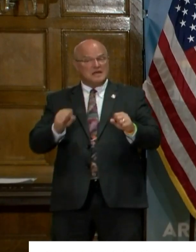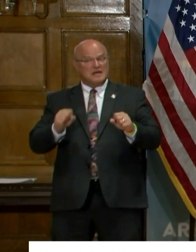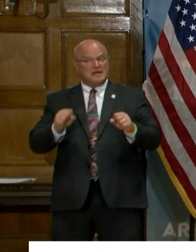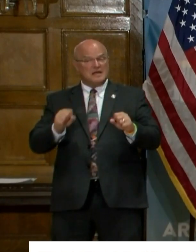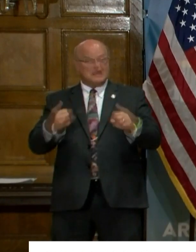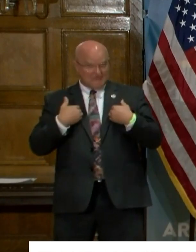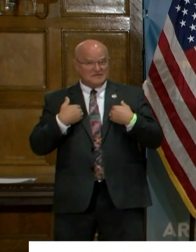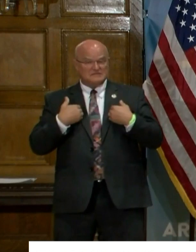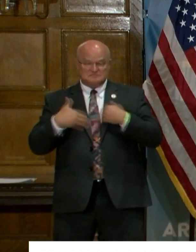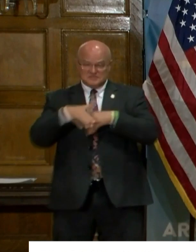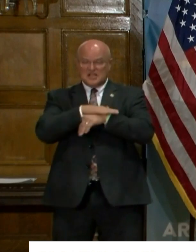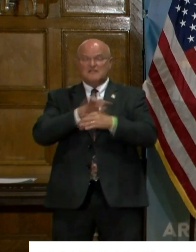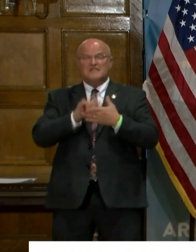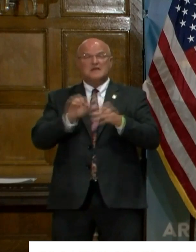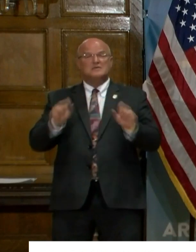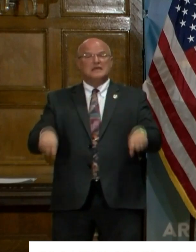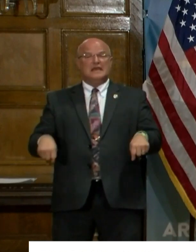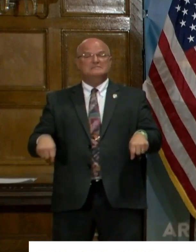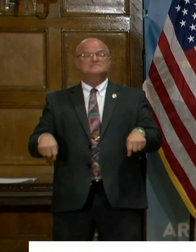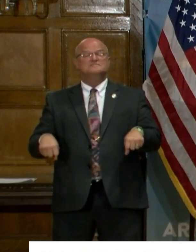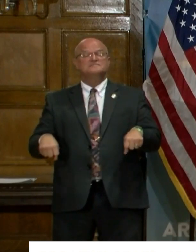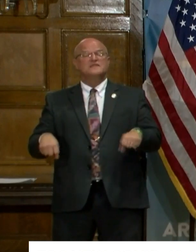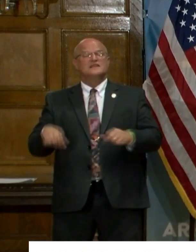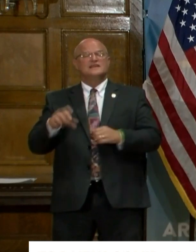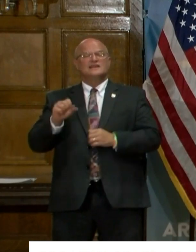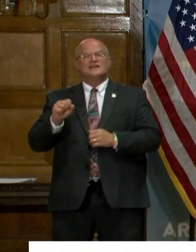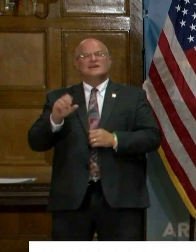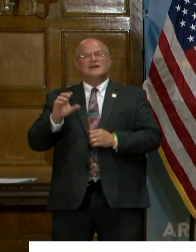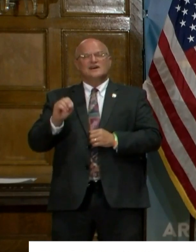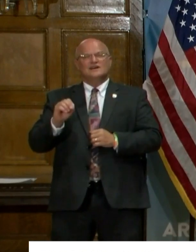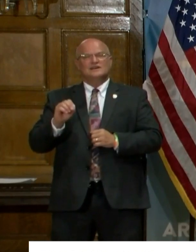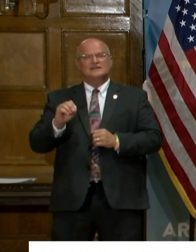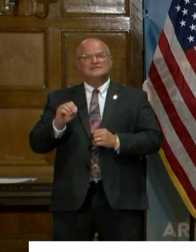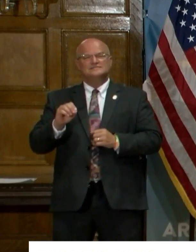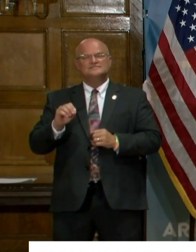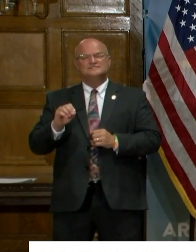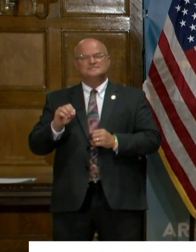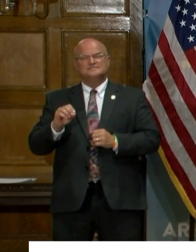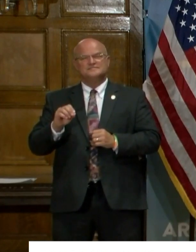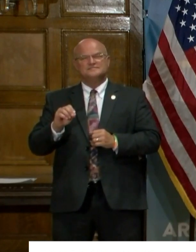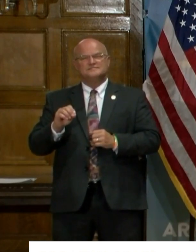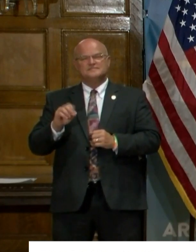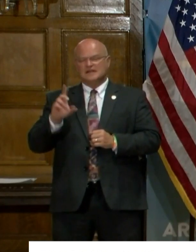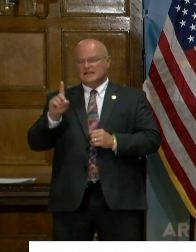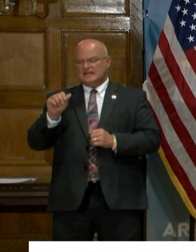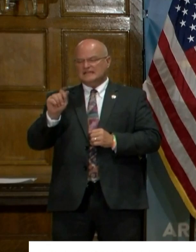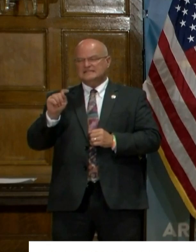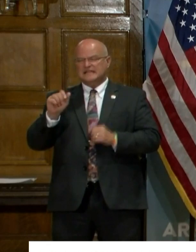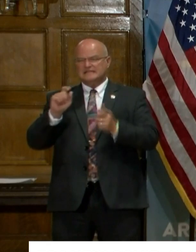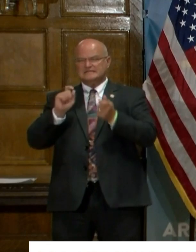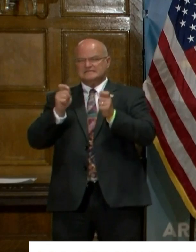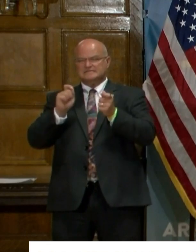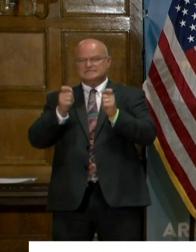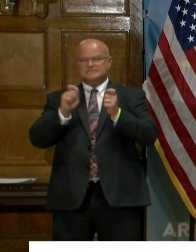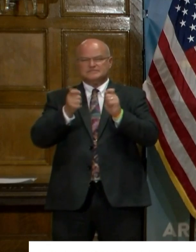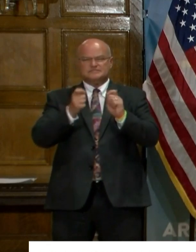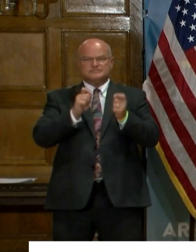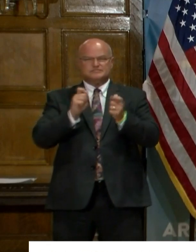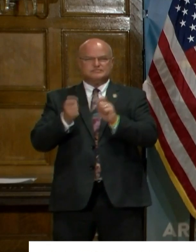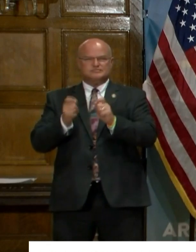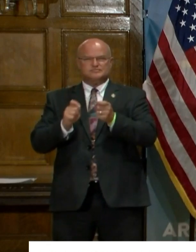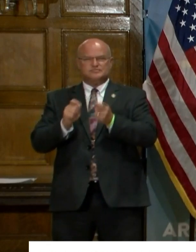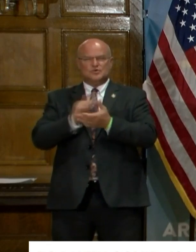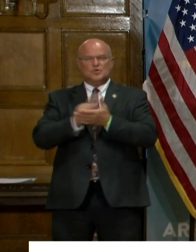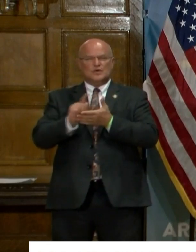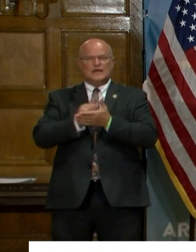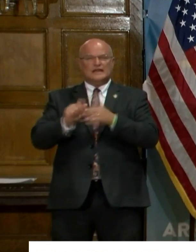capacity to cover that. And so their data is going to change weekly based upon